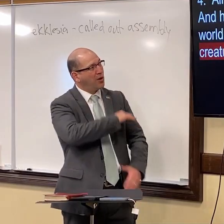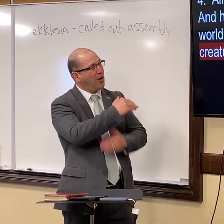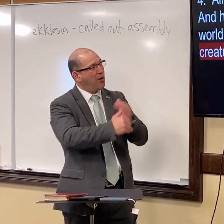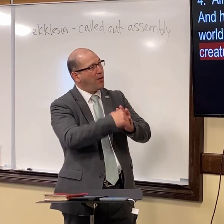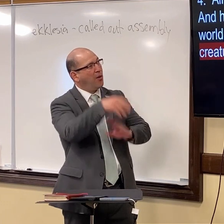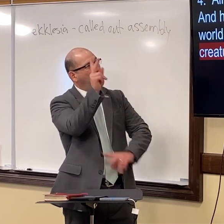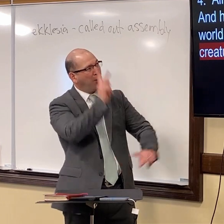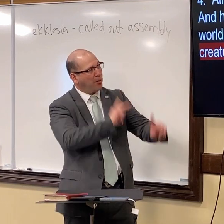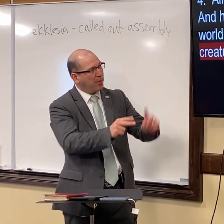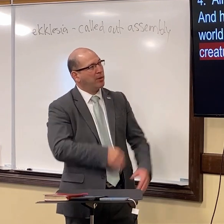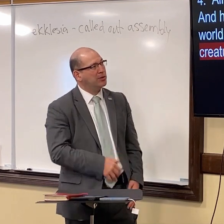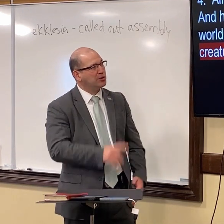All creatures.